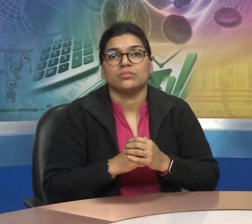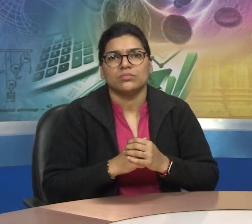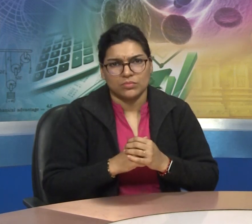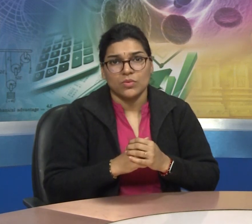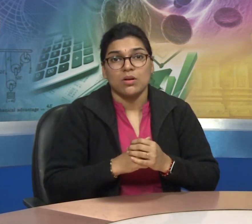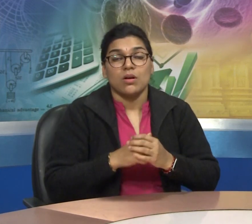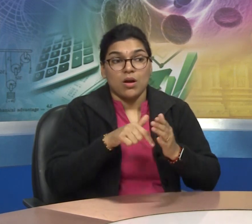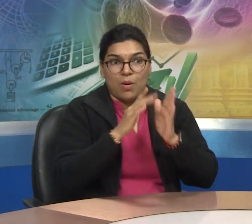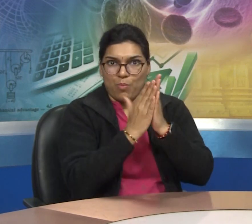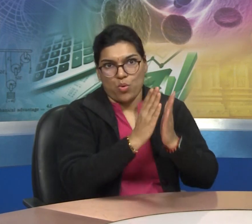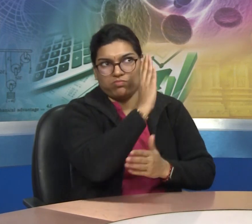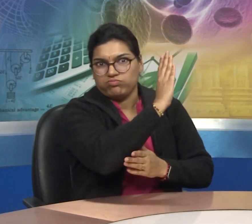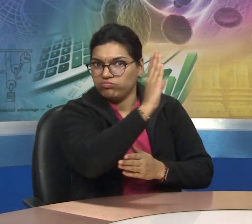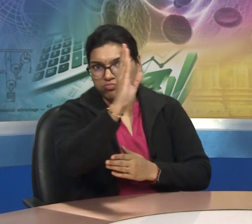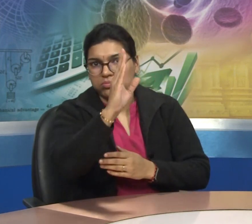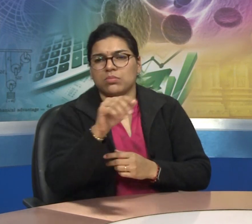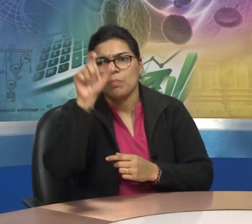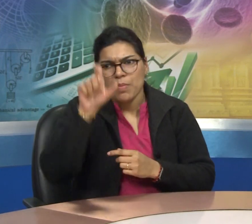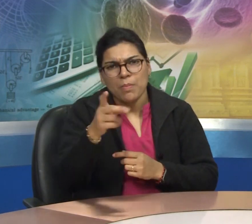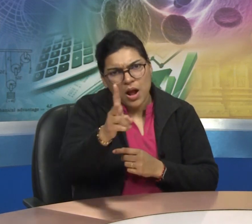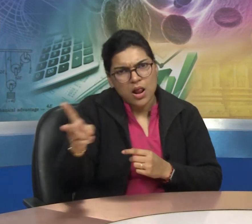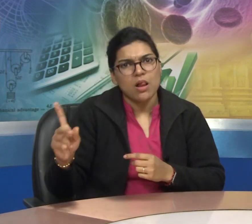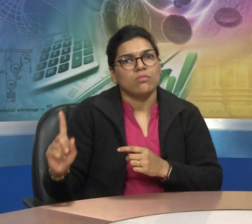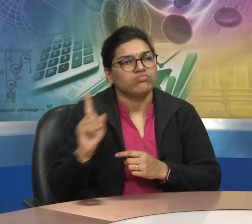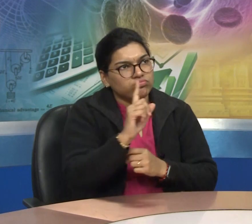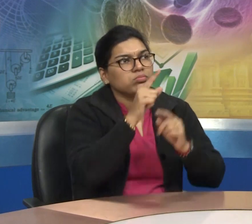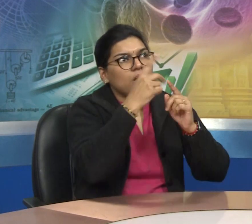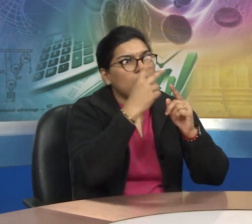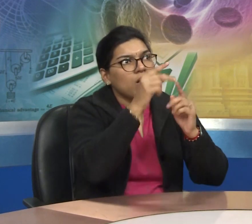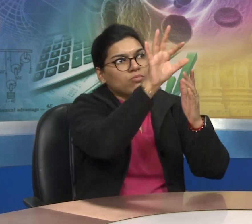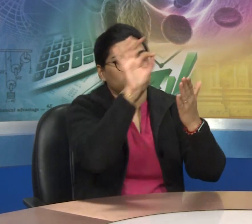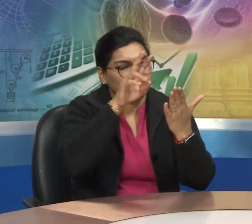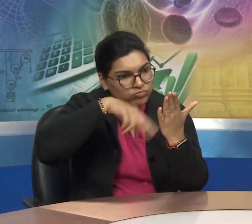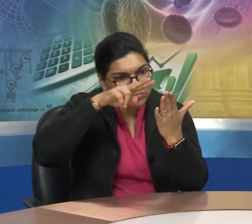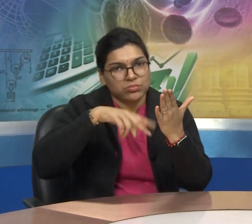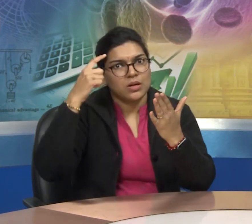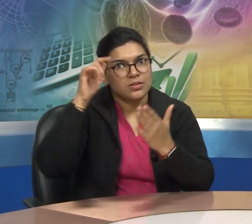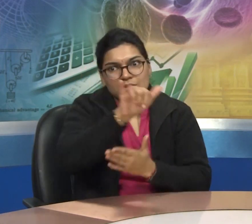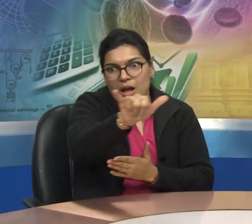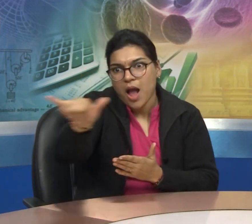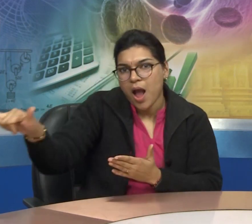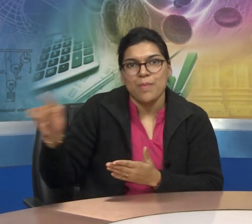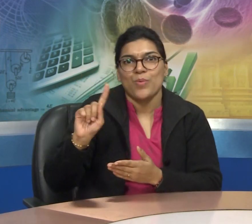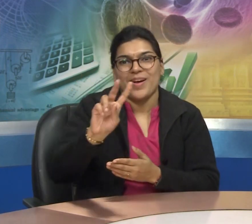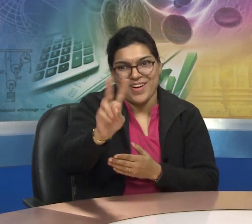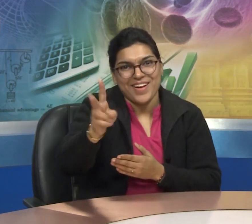This is the second law of the library science. It says every